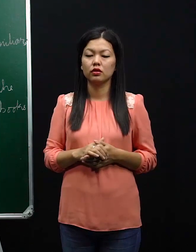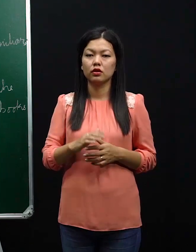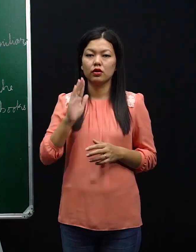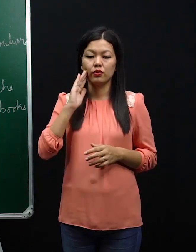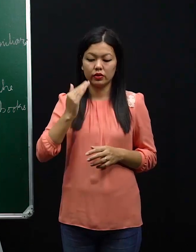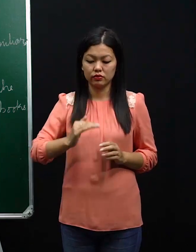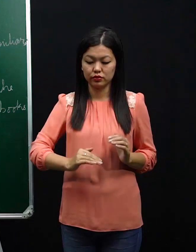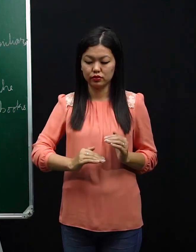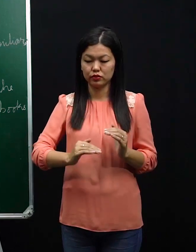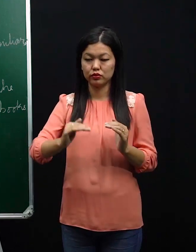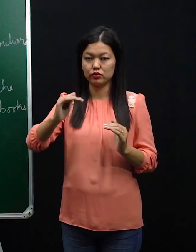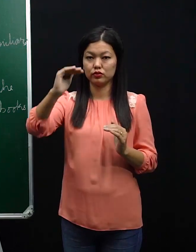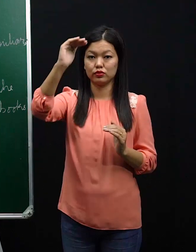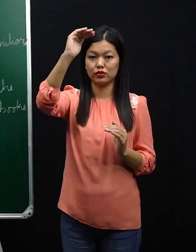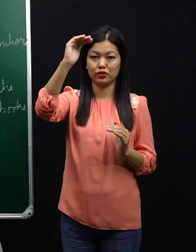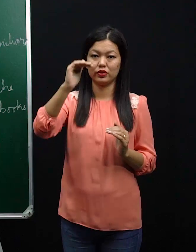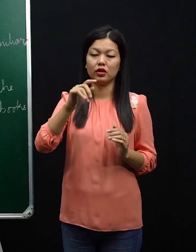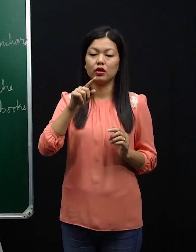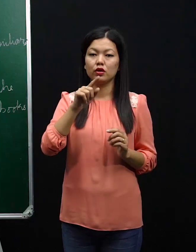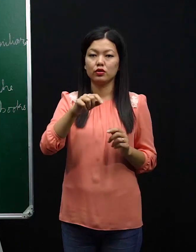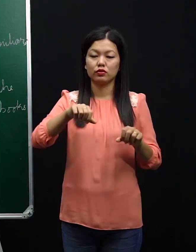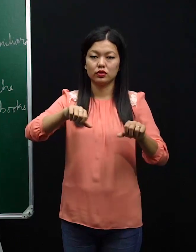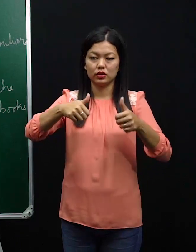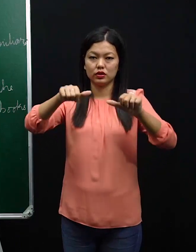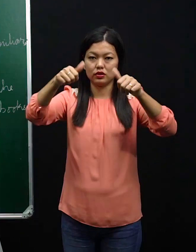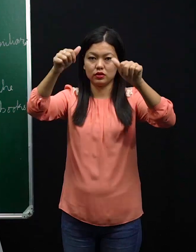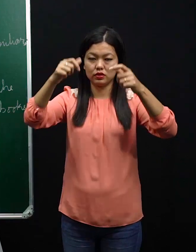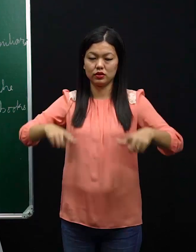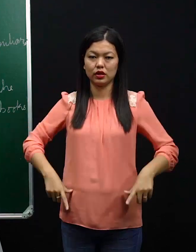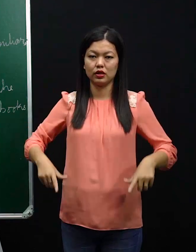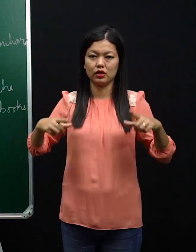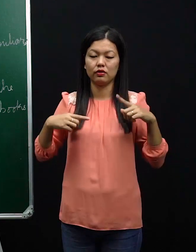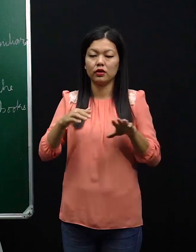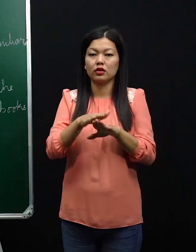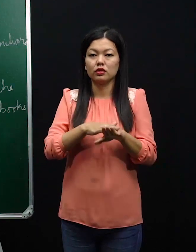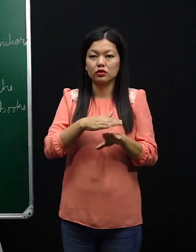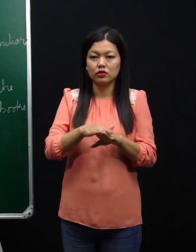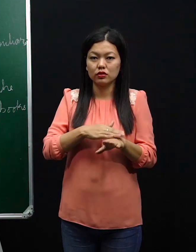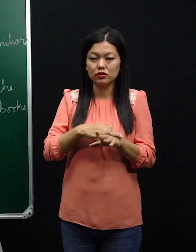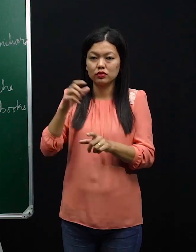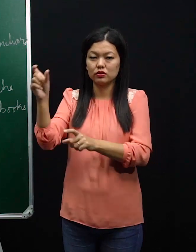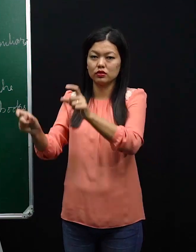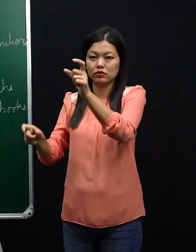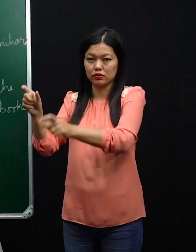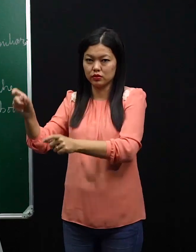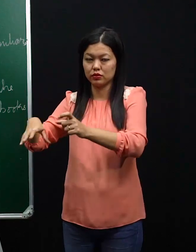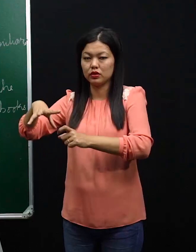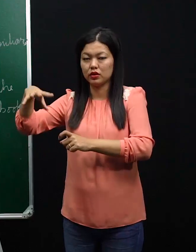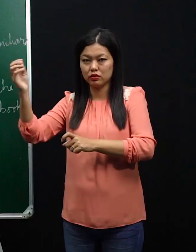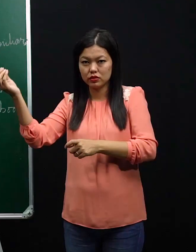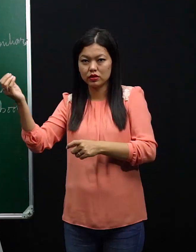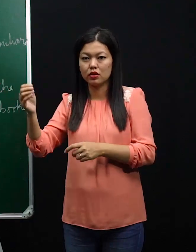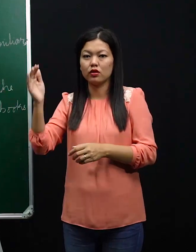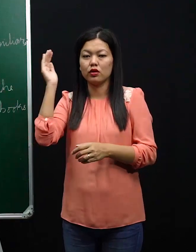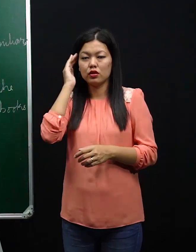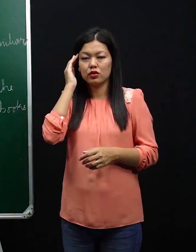age is always the key to a great success. And people will come to know about you. You will get famous, not because you want to be